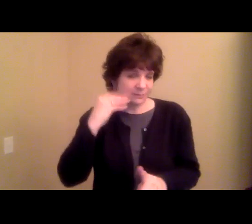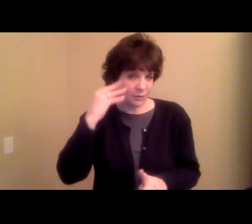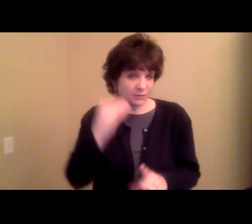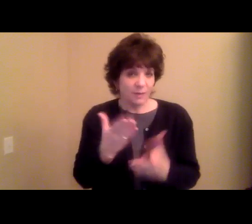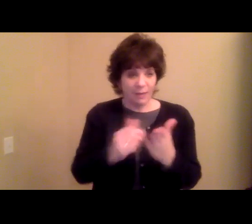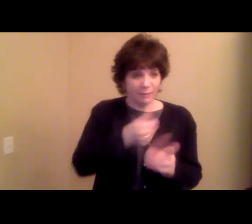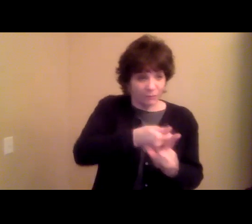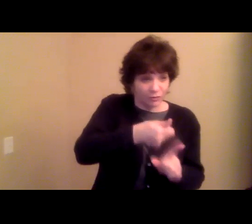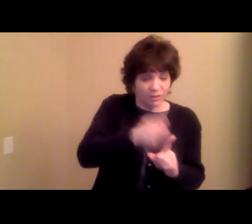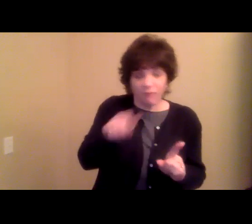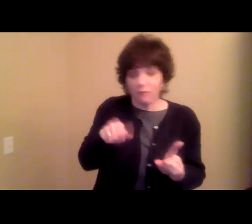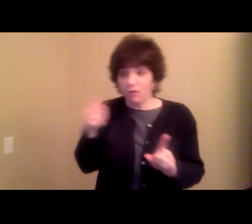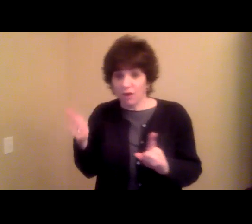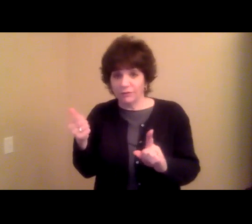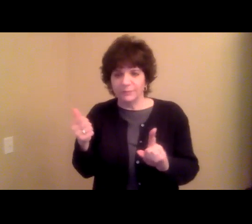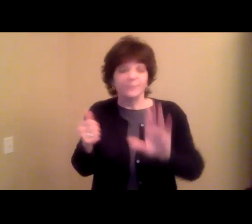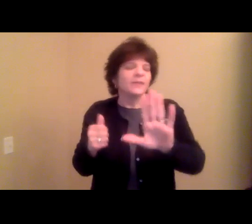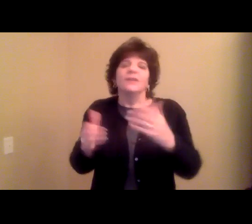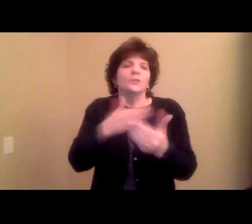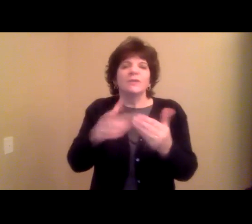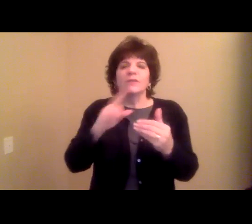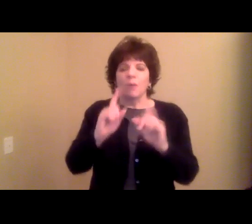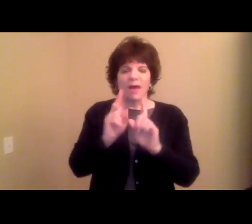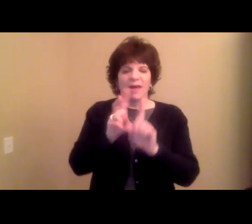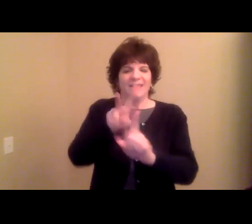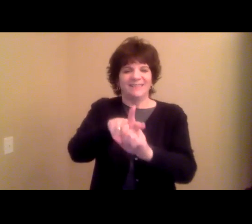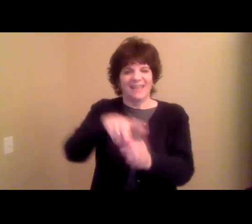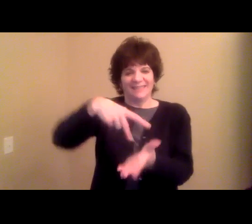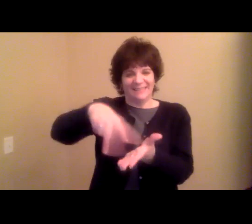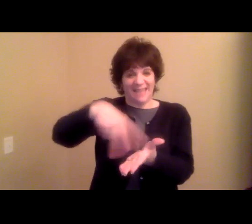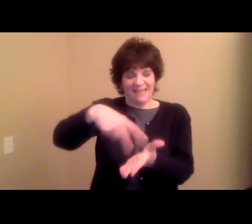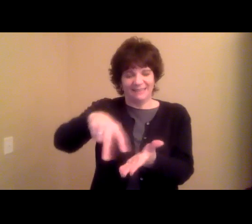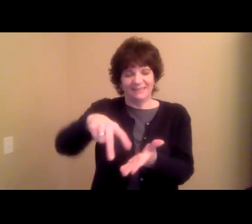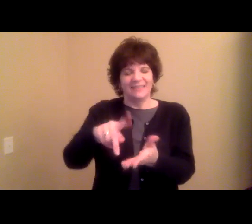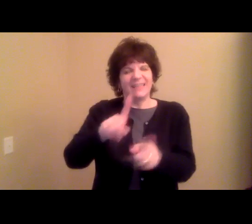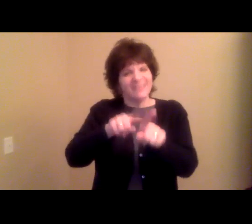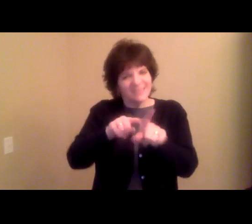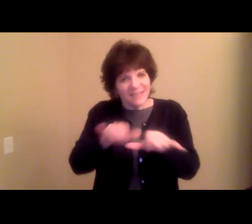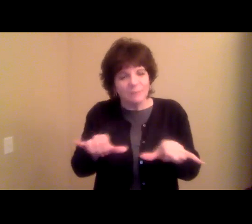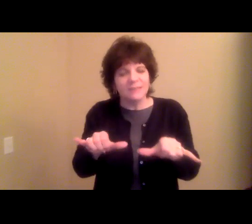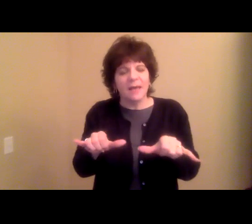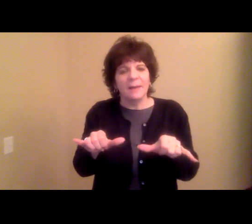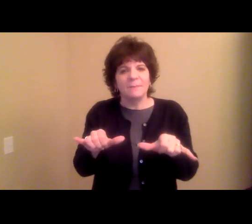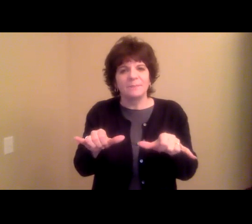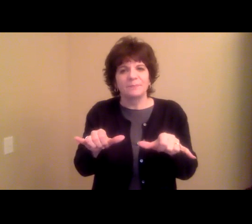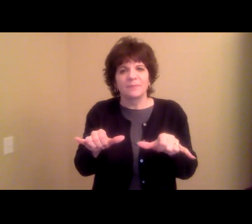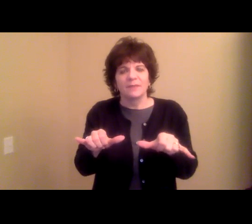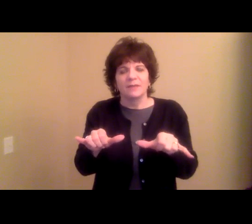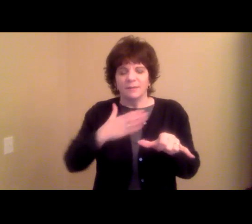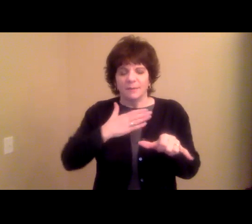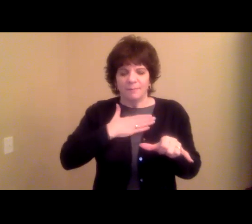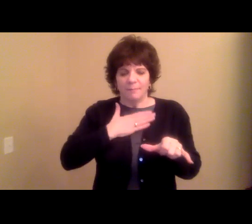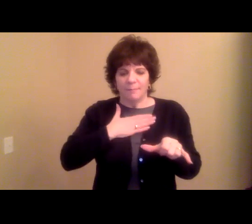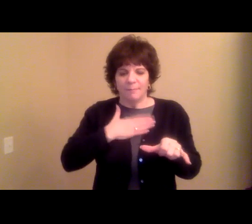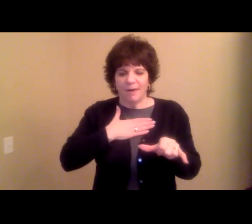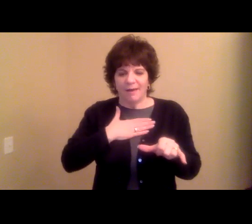others? So this, even though I was giving them a dance assignment, I was really, my